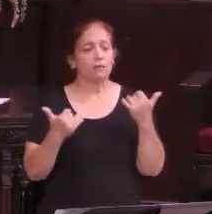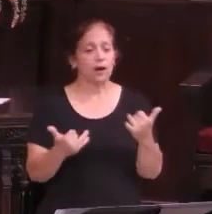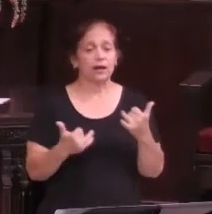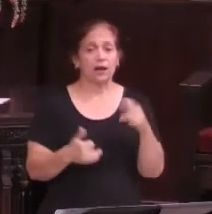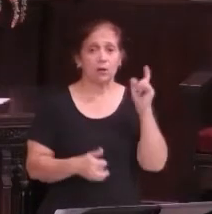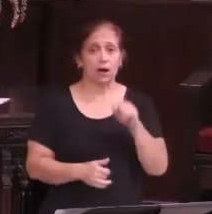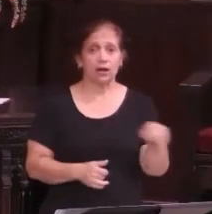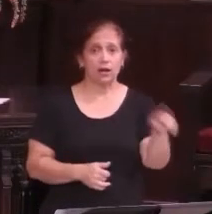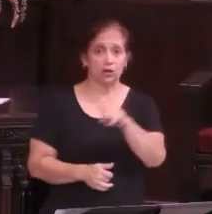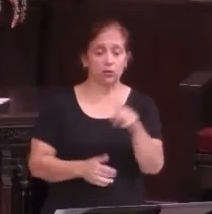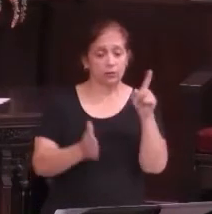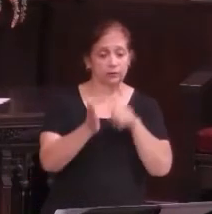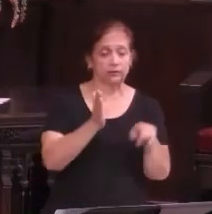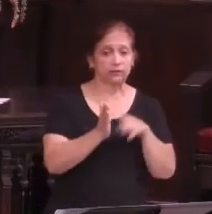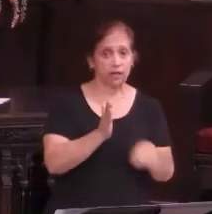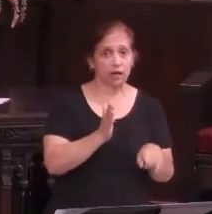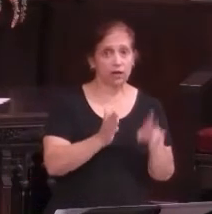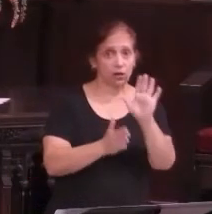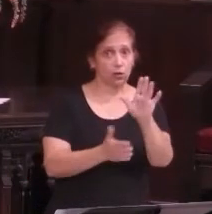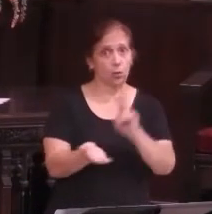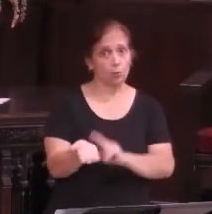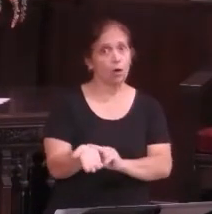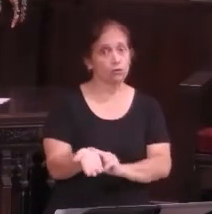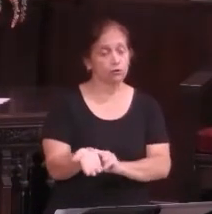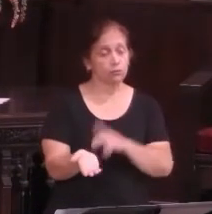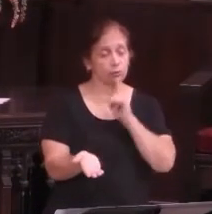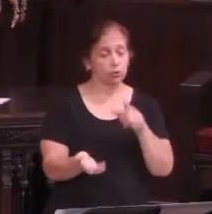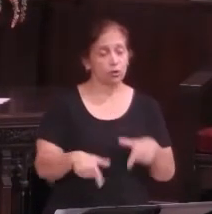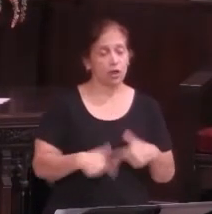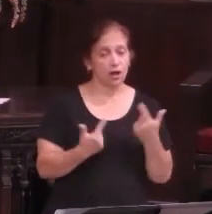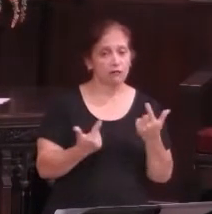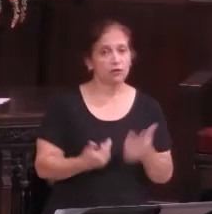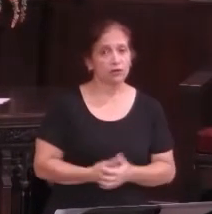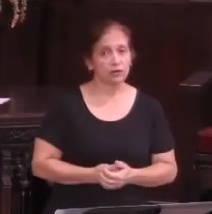need you to check your pulse.